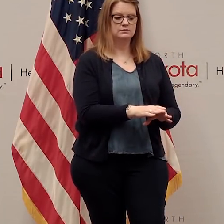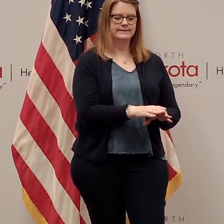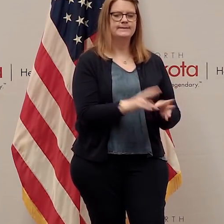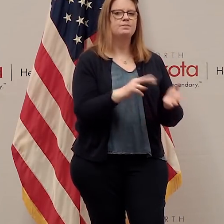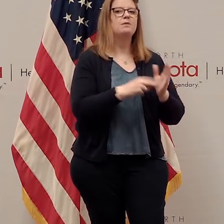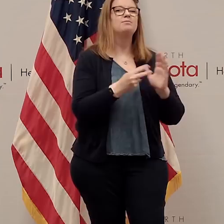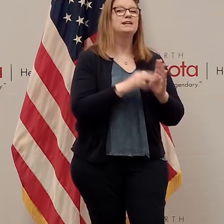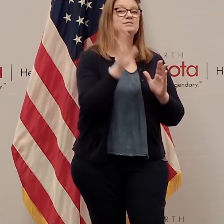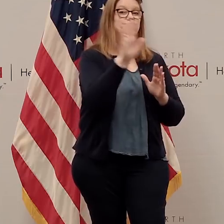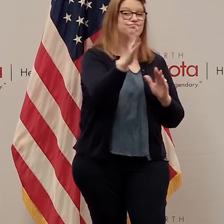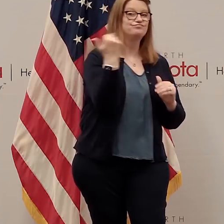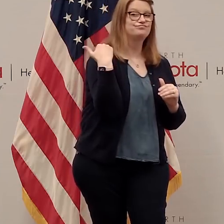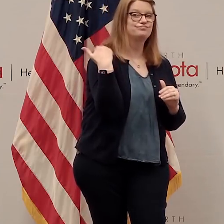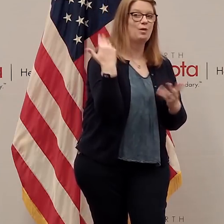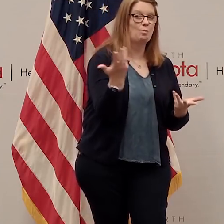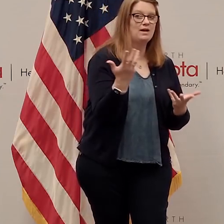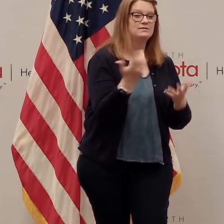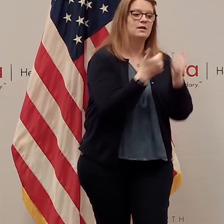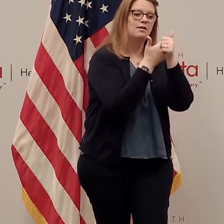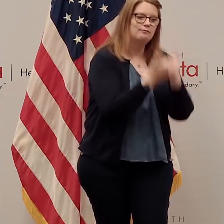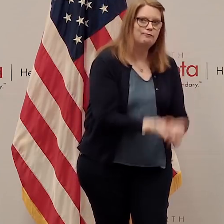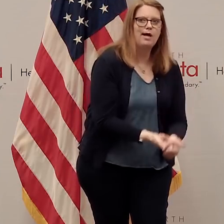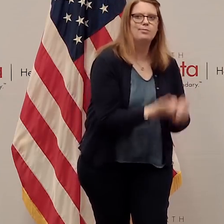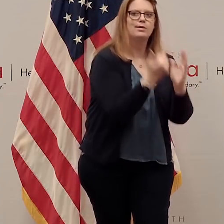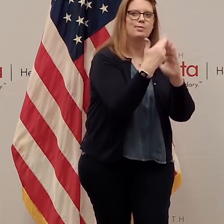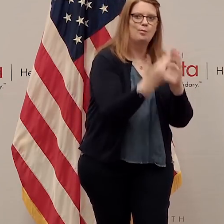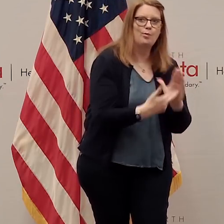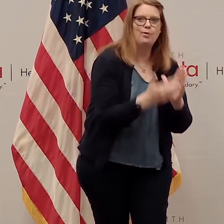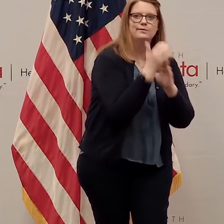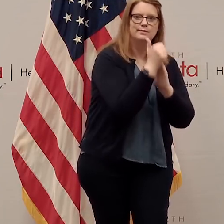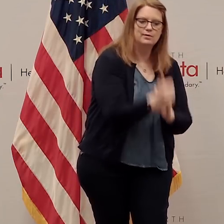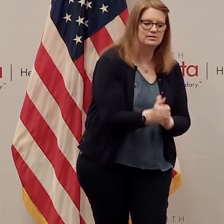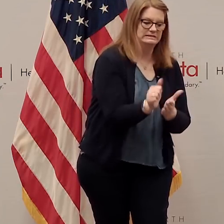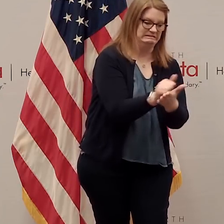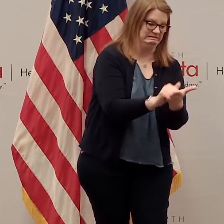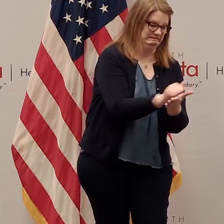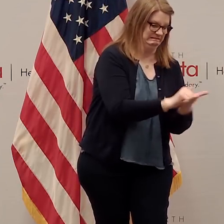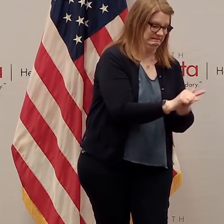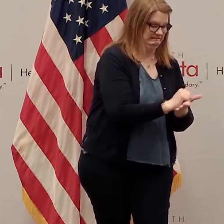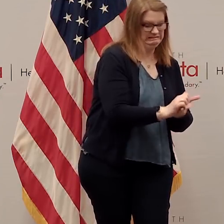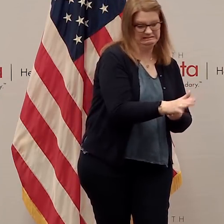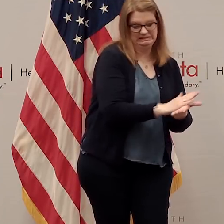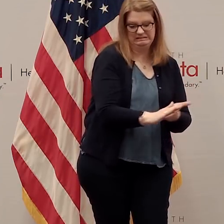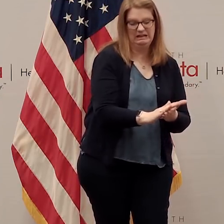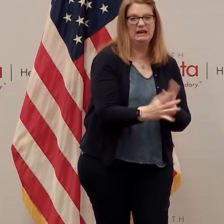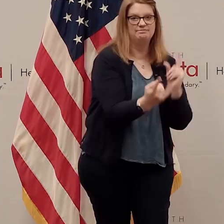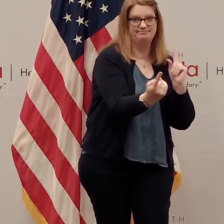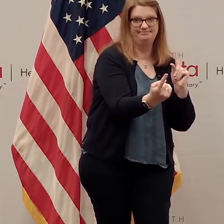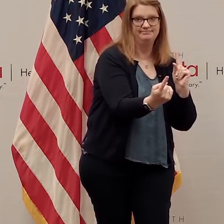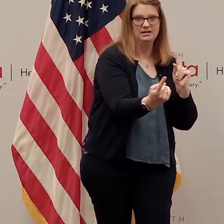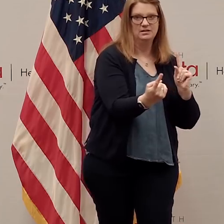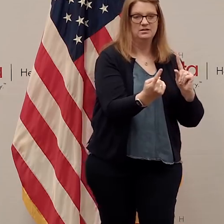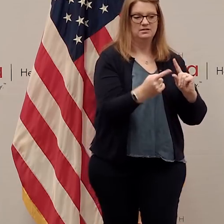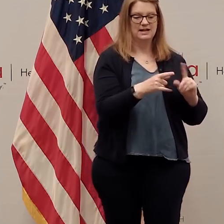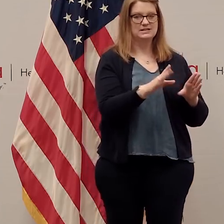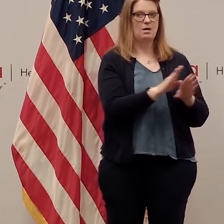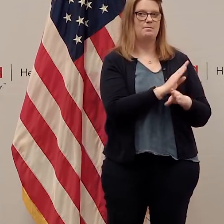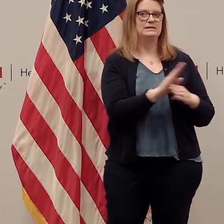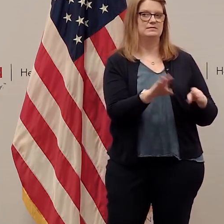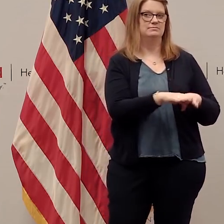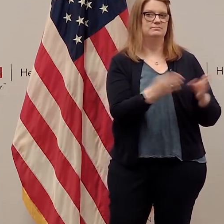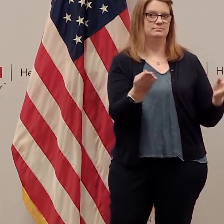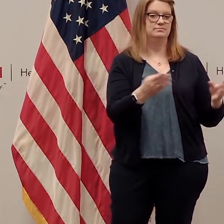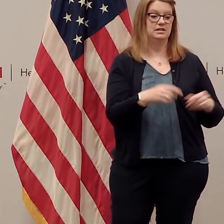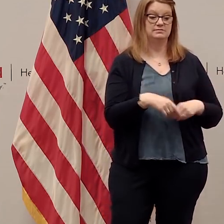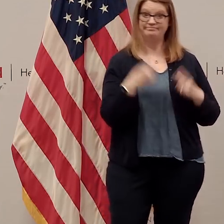work very hard to make sure that you're doing all the disinfecting and all the social distancing and all the stuff, because that's the way you can keep your doors open. So there will be